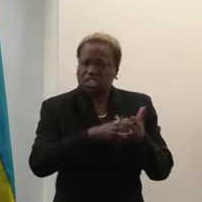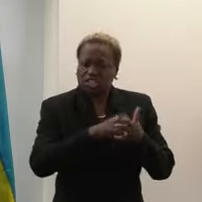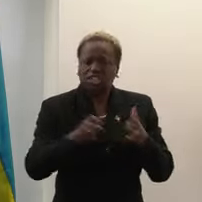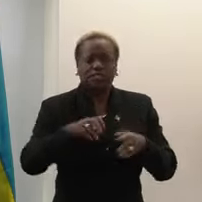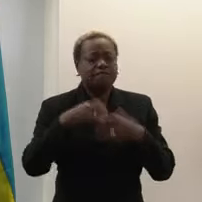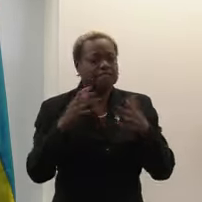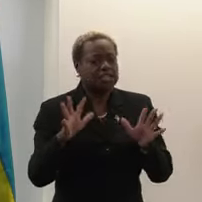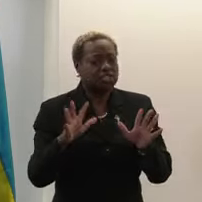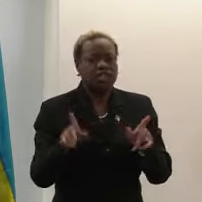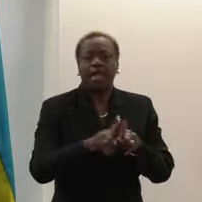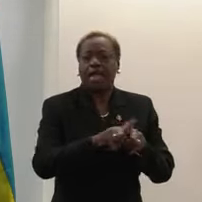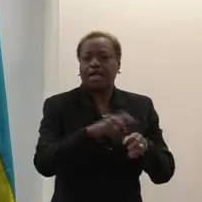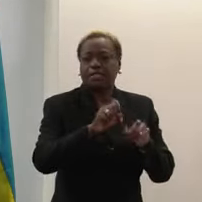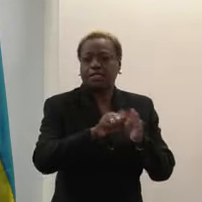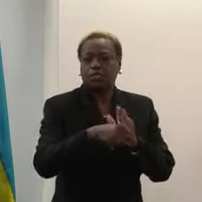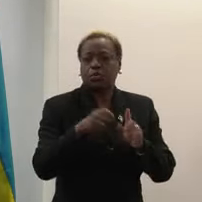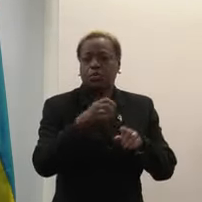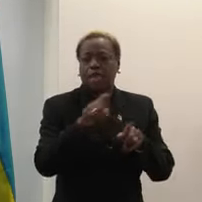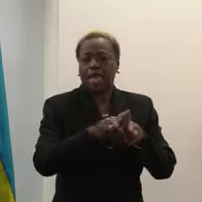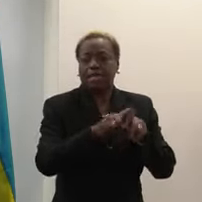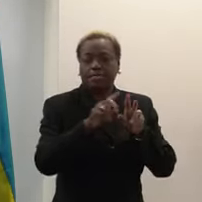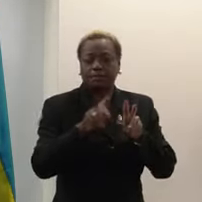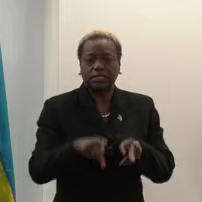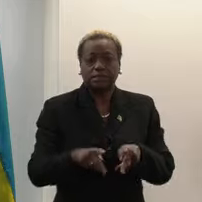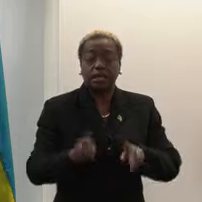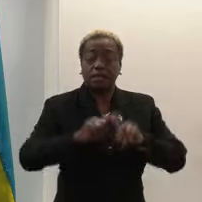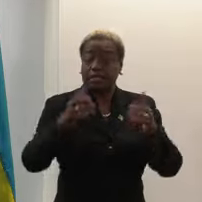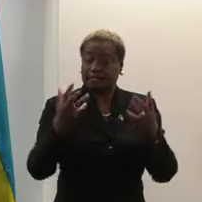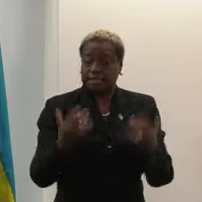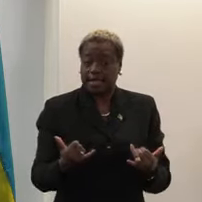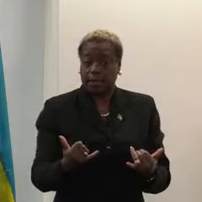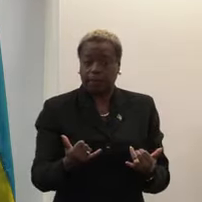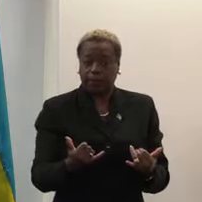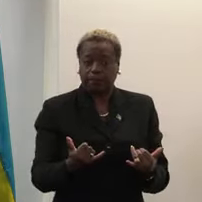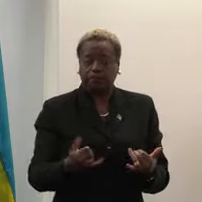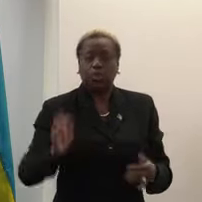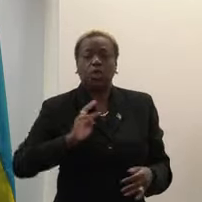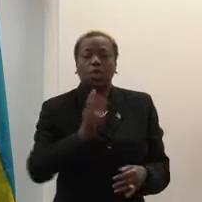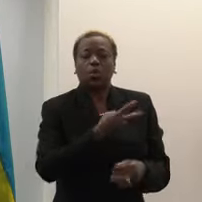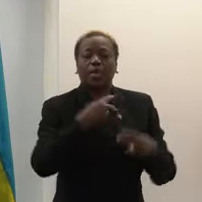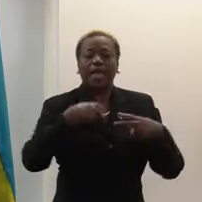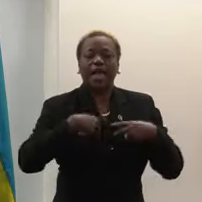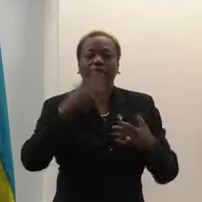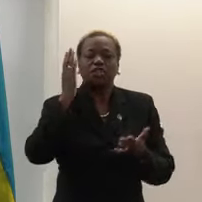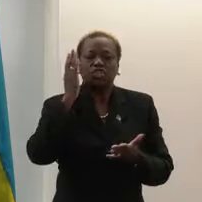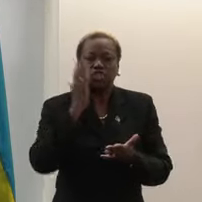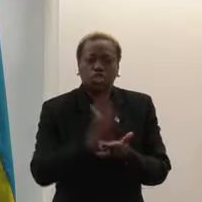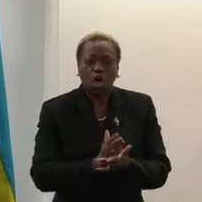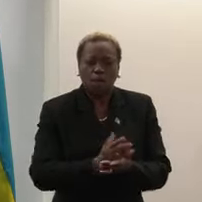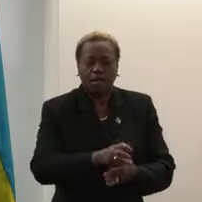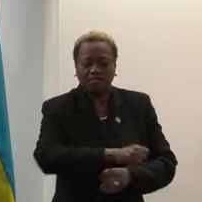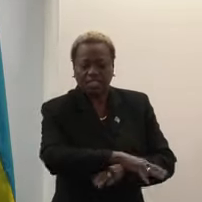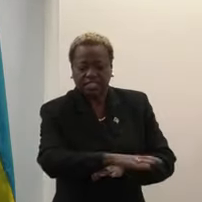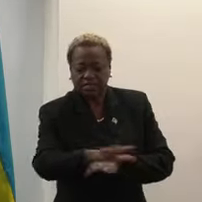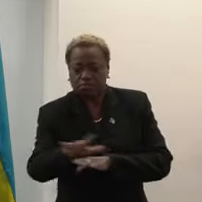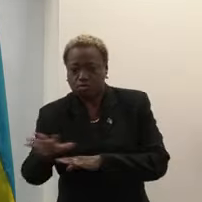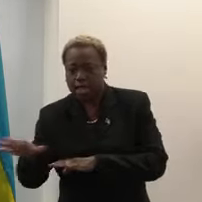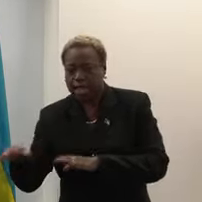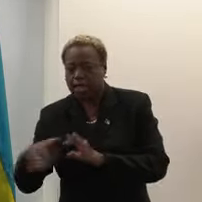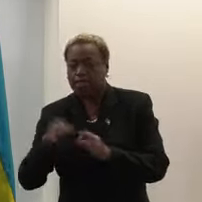soon as possible. But for now, we have to stop the spread of this